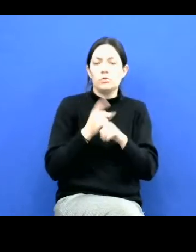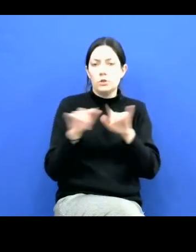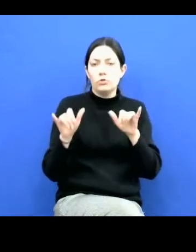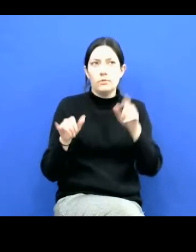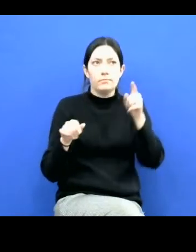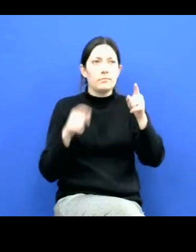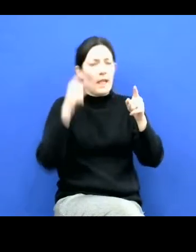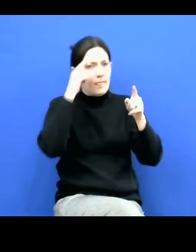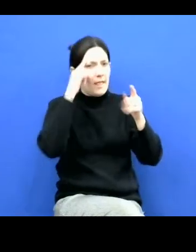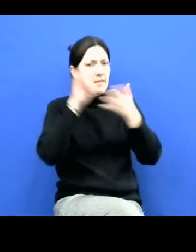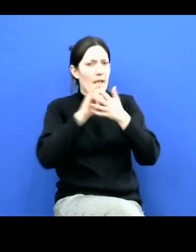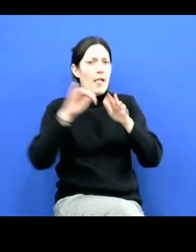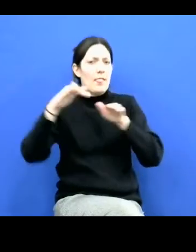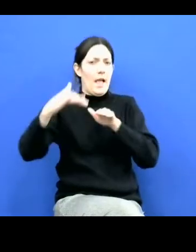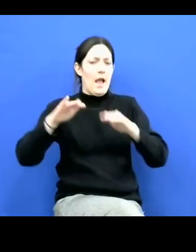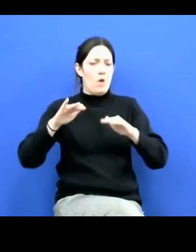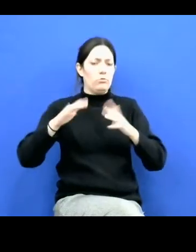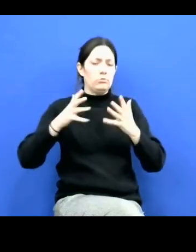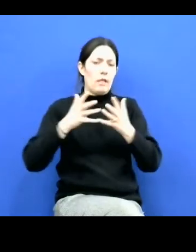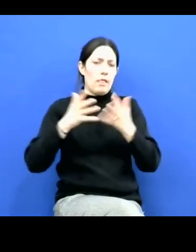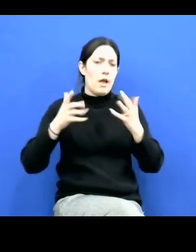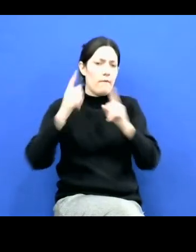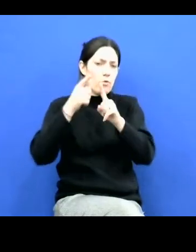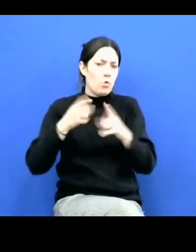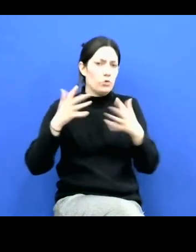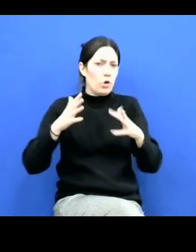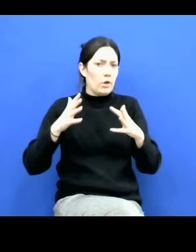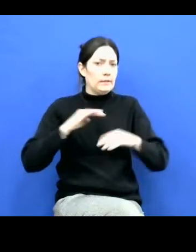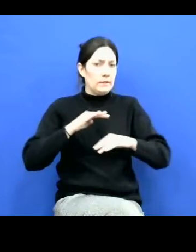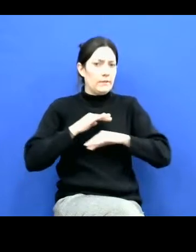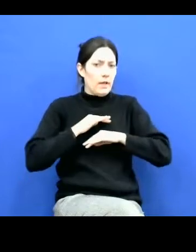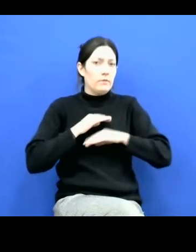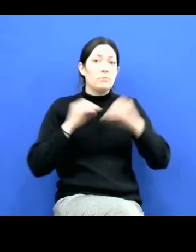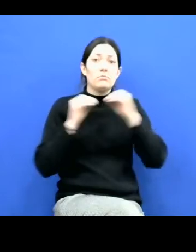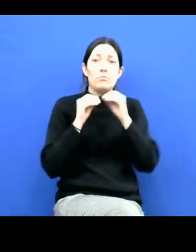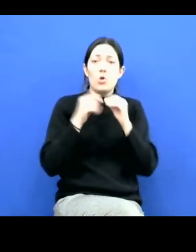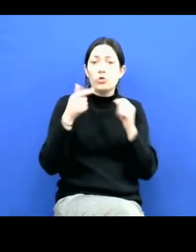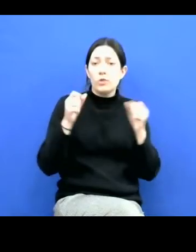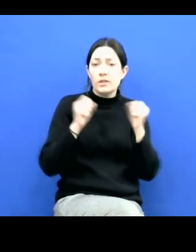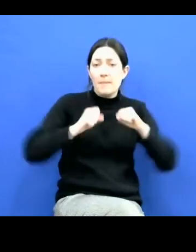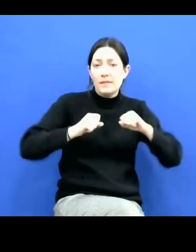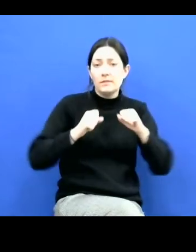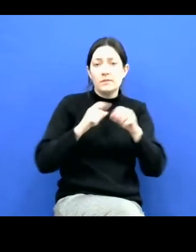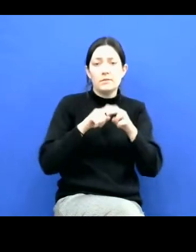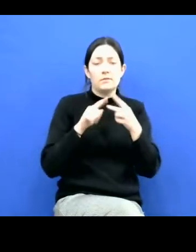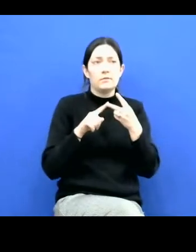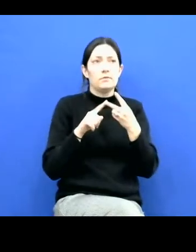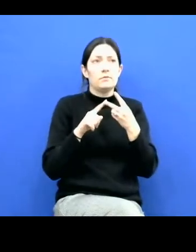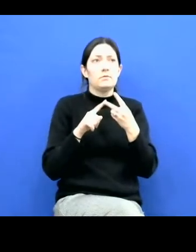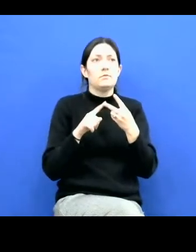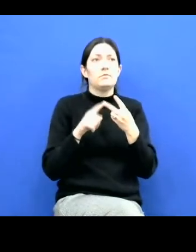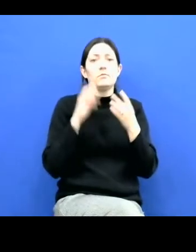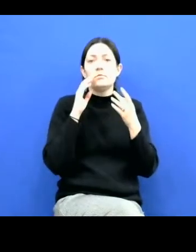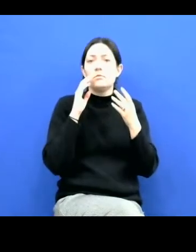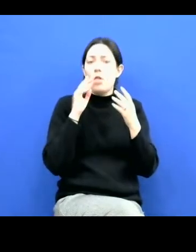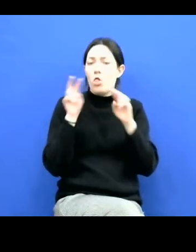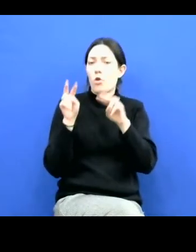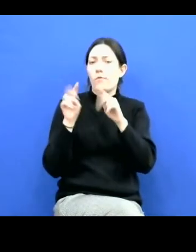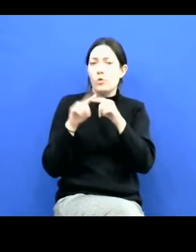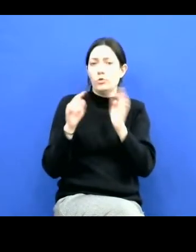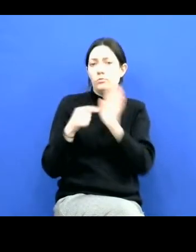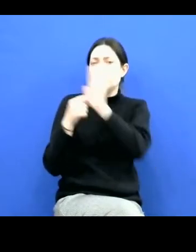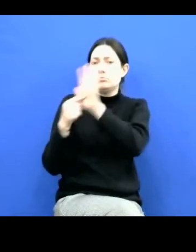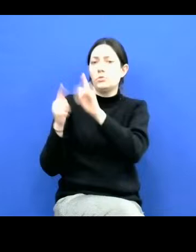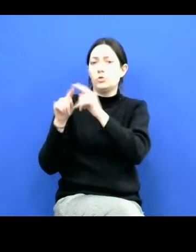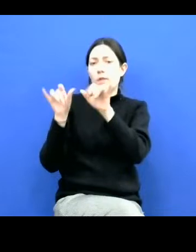itself satisfies a lot of the goals that the neighbors addressed. We push things in. We have a lot of green space. Looking forward to presenting full SWIP to Mr. Martin in the